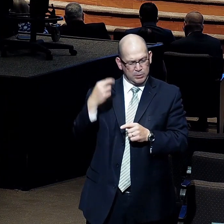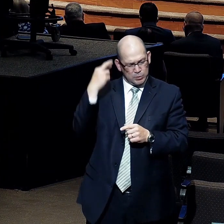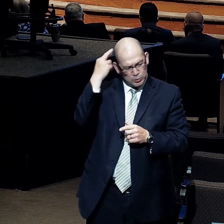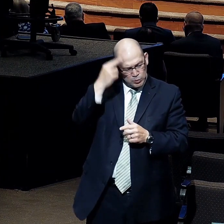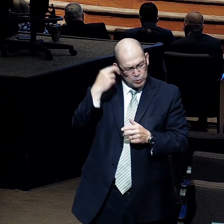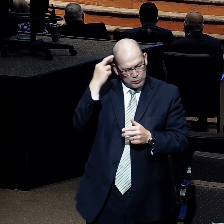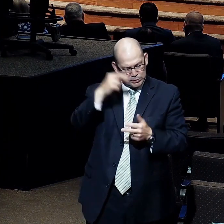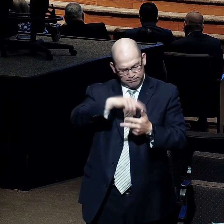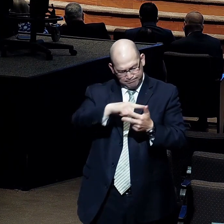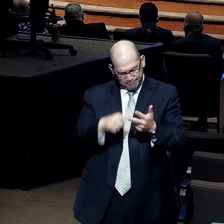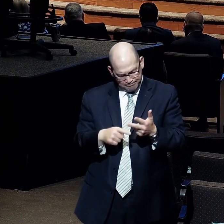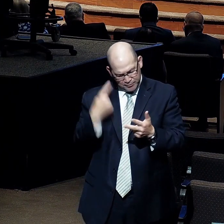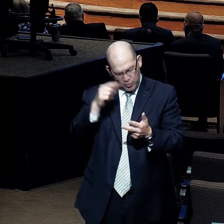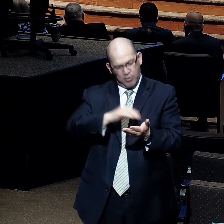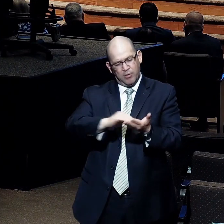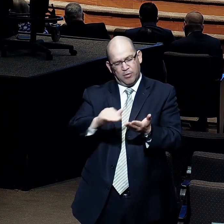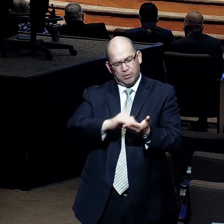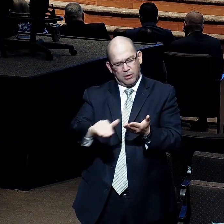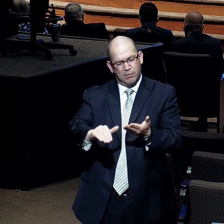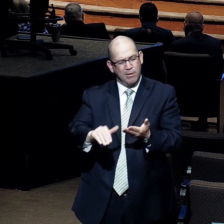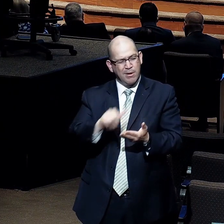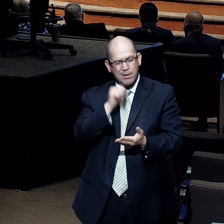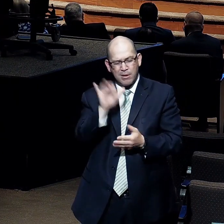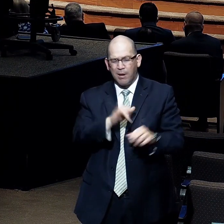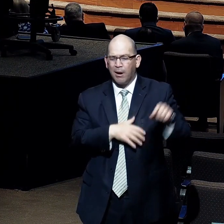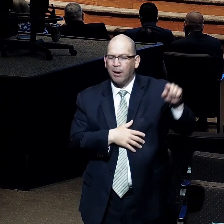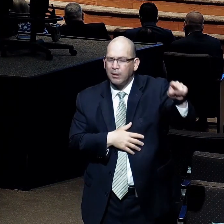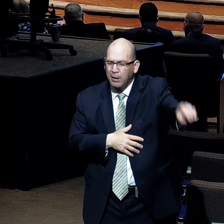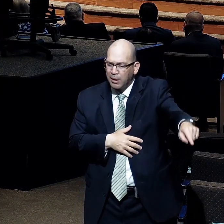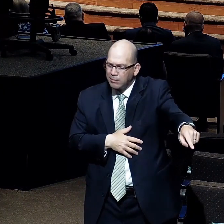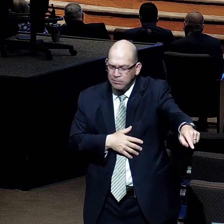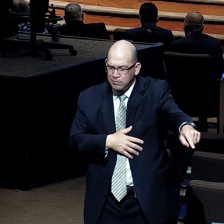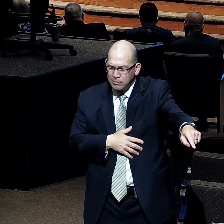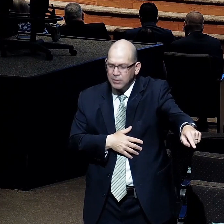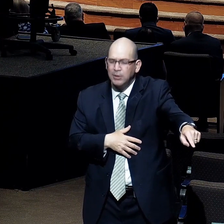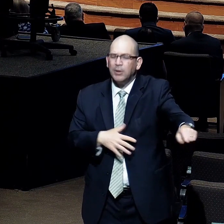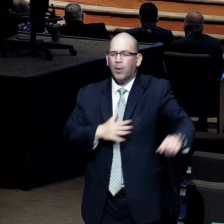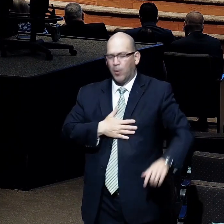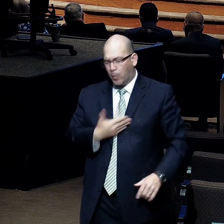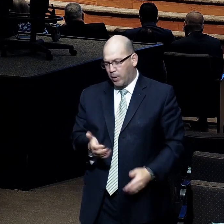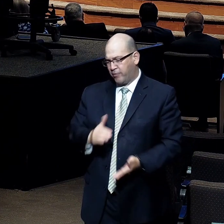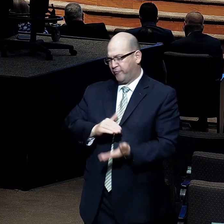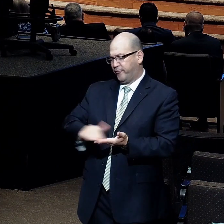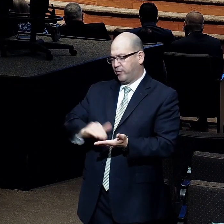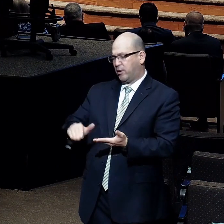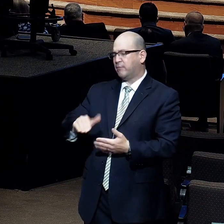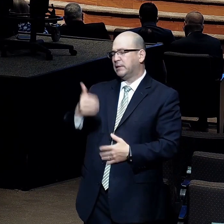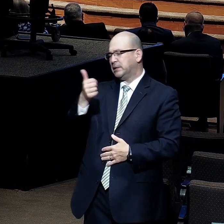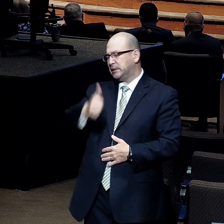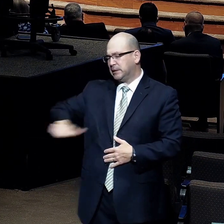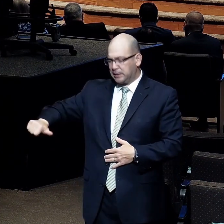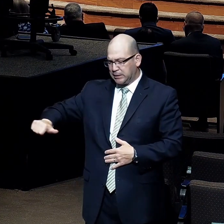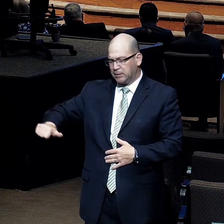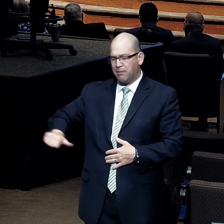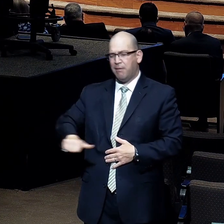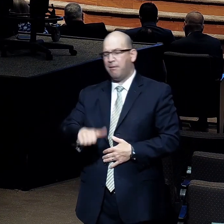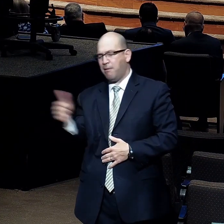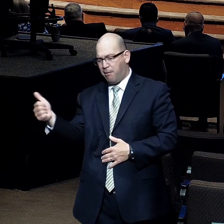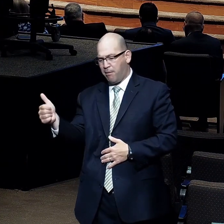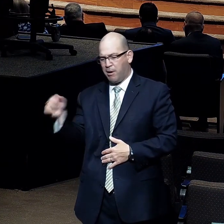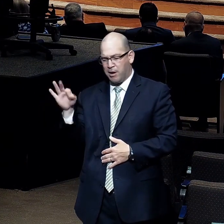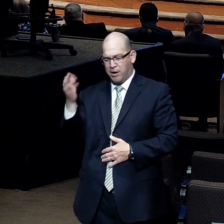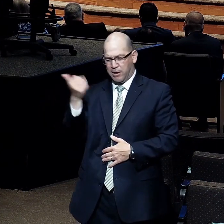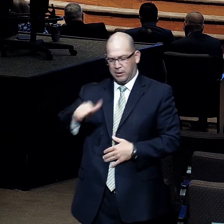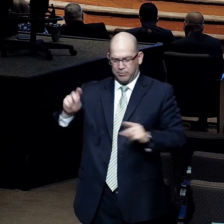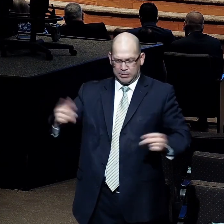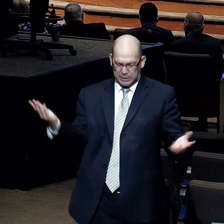help us not to be like the servant who was forgiven but didn't want to forgive. And if there's anyone here today who does not know you, who has not accepted your free gift of